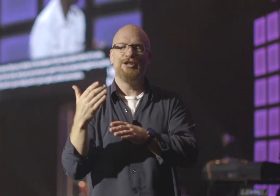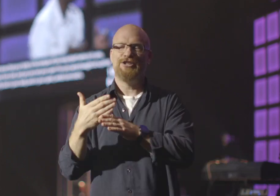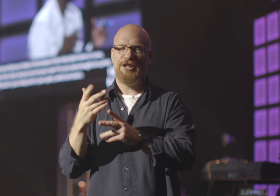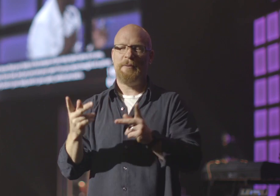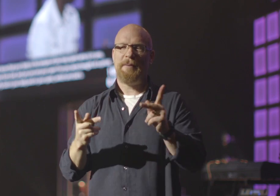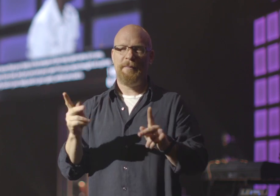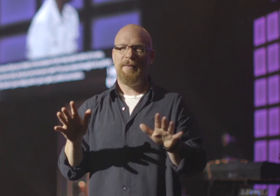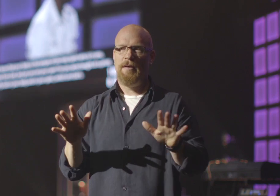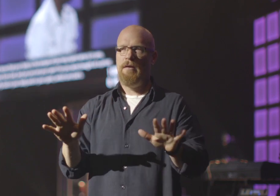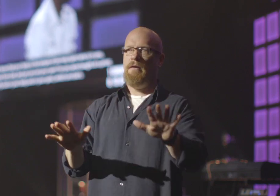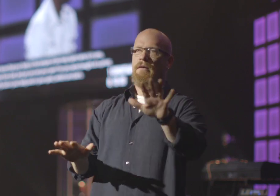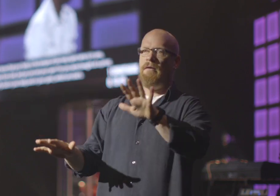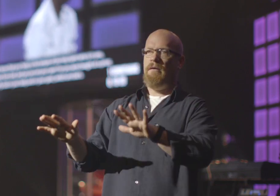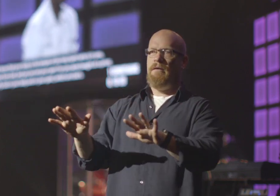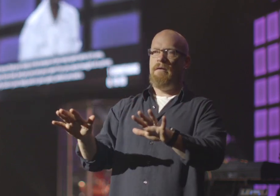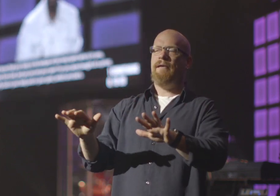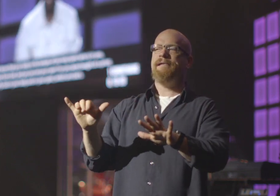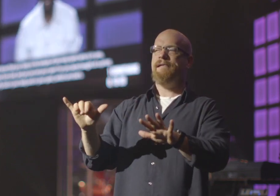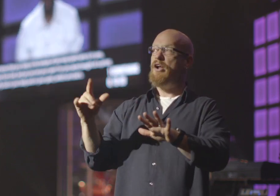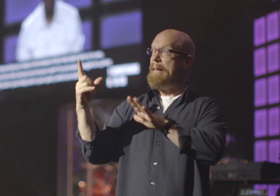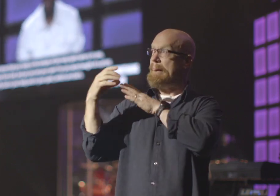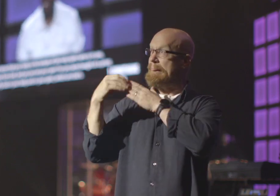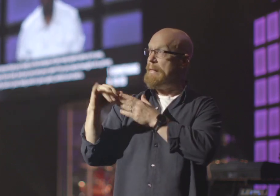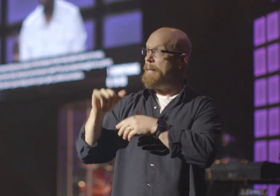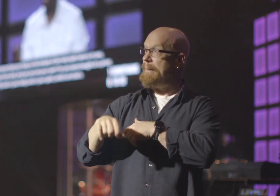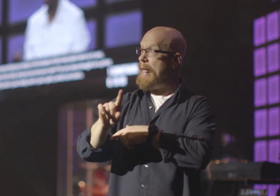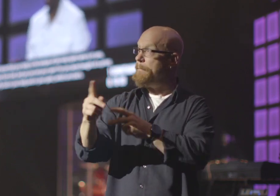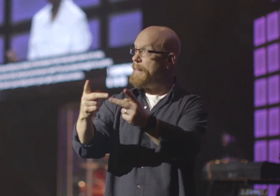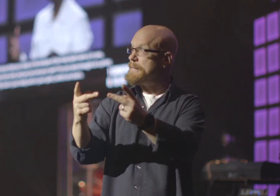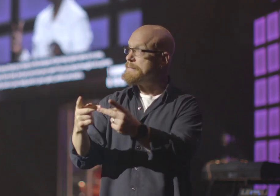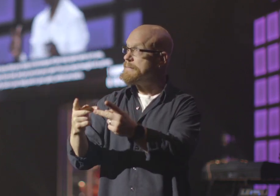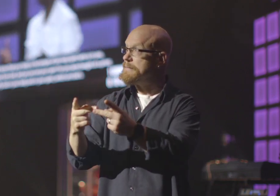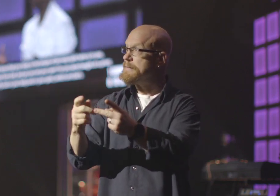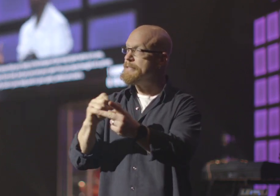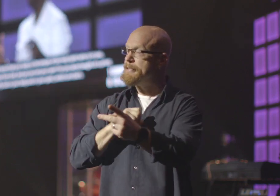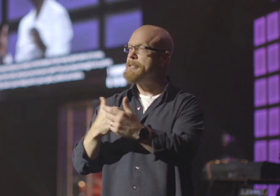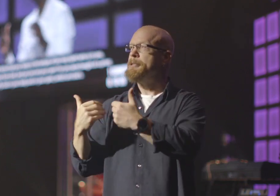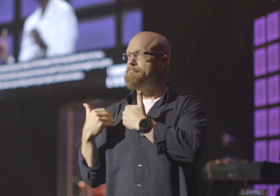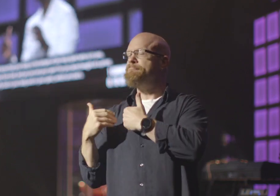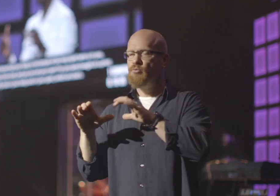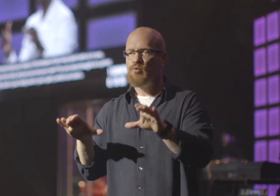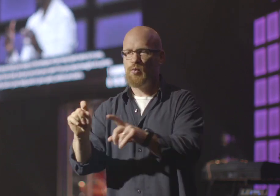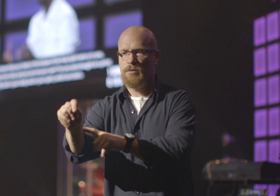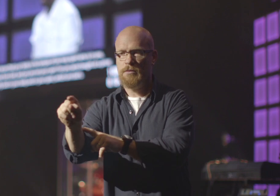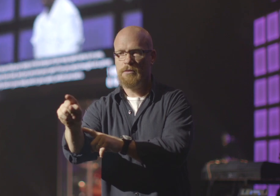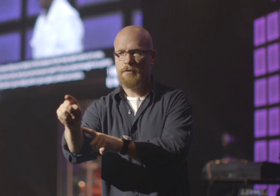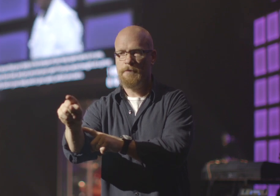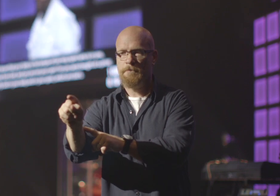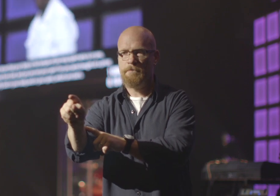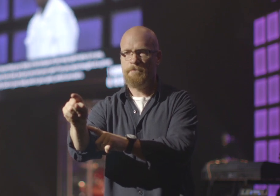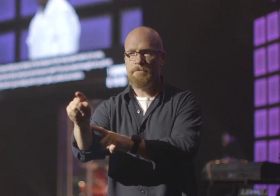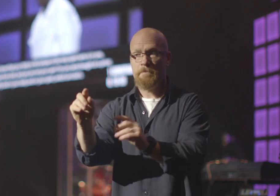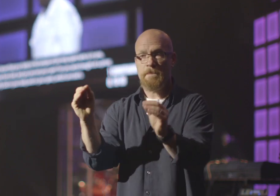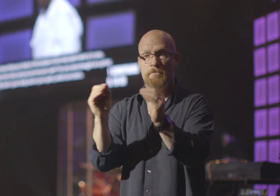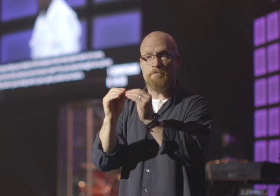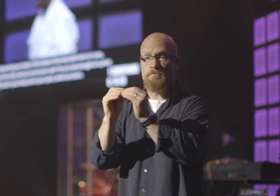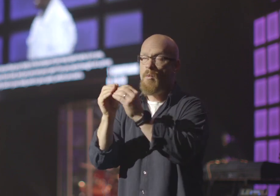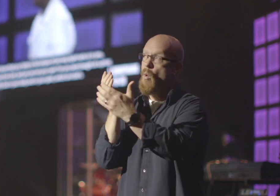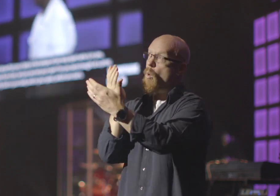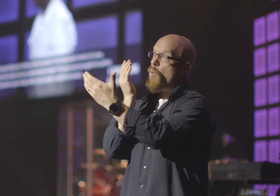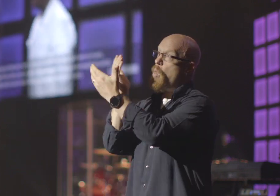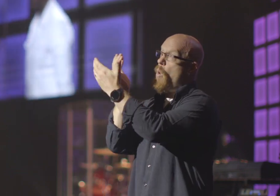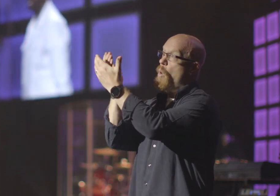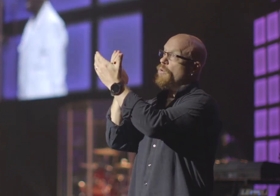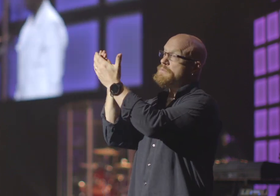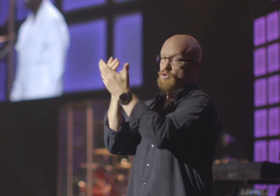then it becomes my responsibility to share. Let me say this to you. The closer you get to God, you say